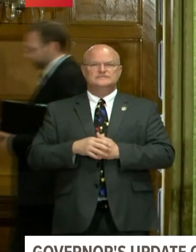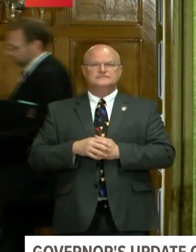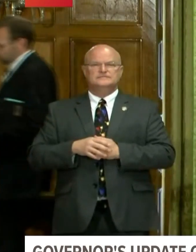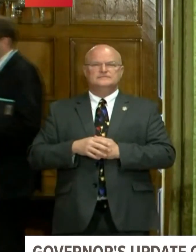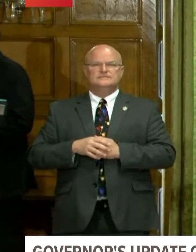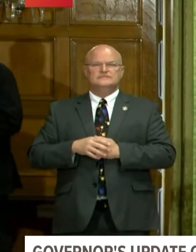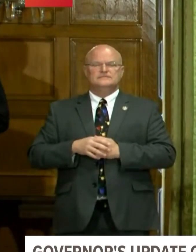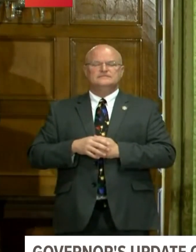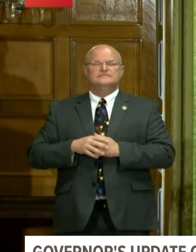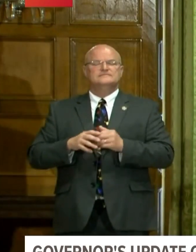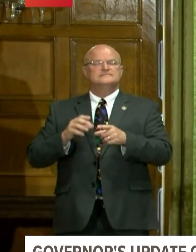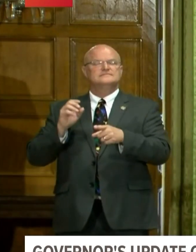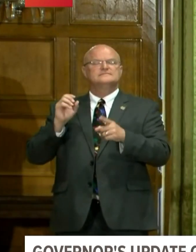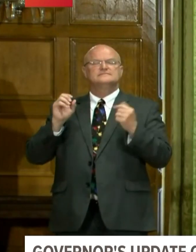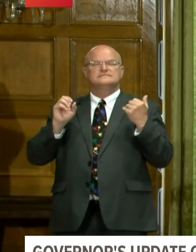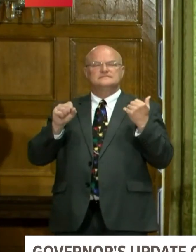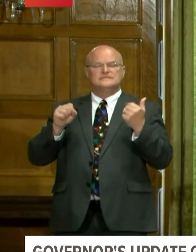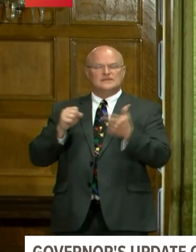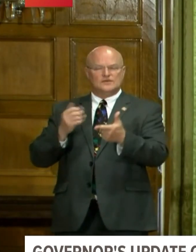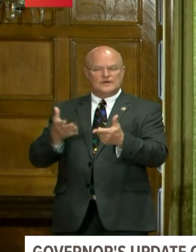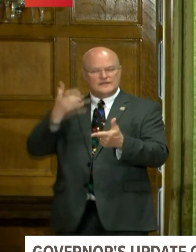Yeah. Yes.